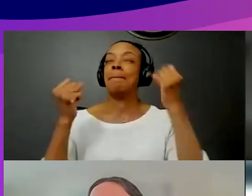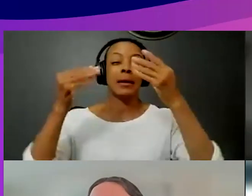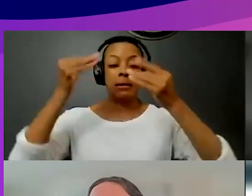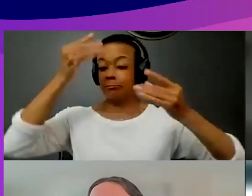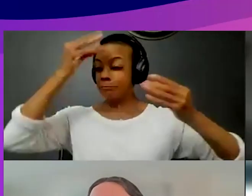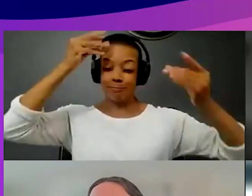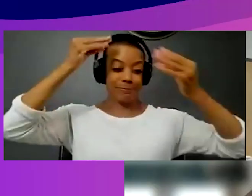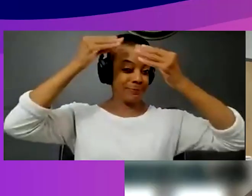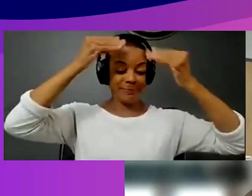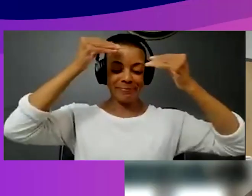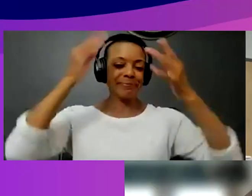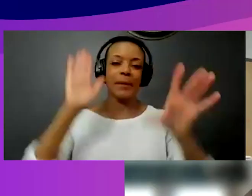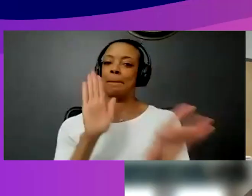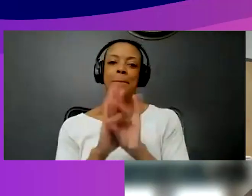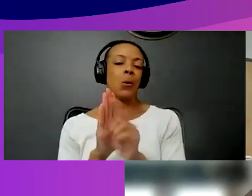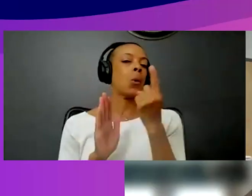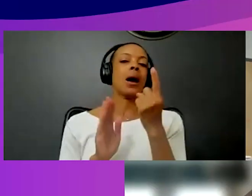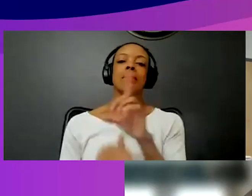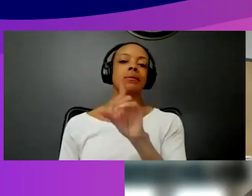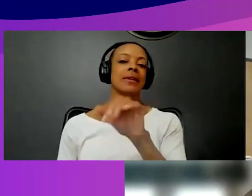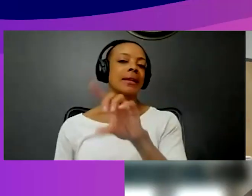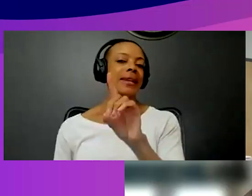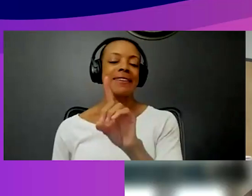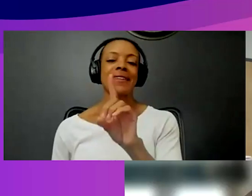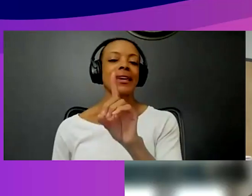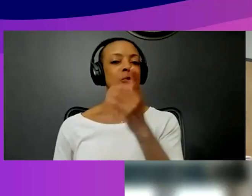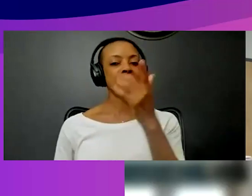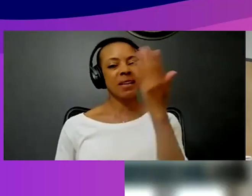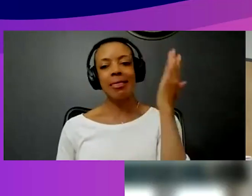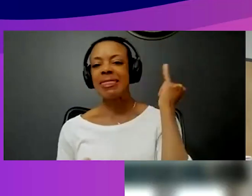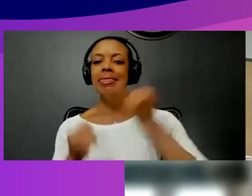but David, what would you like to close with?